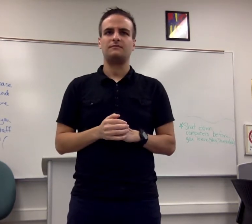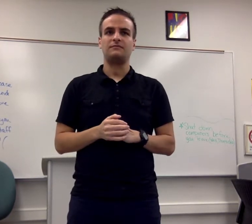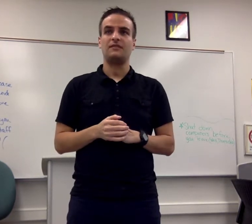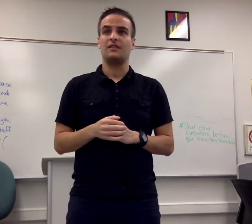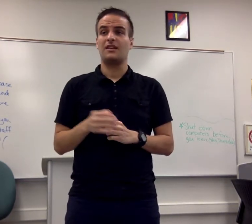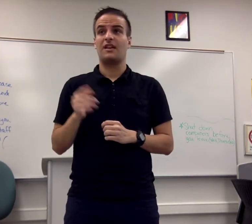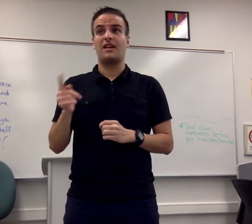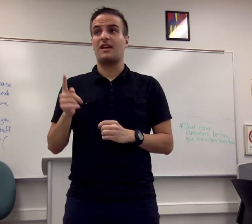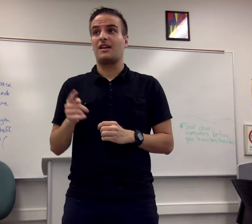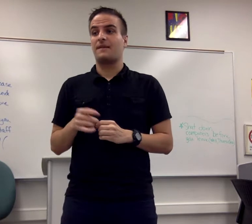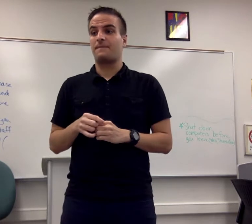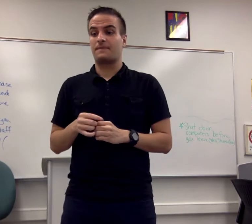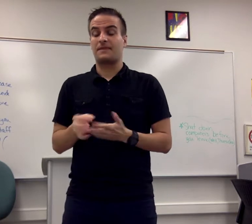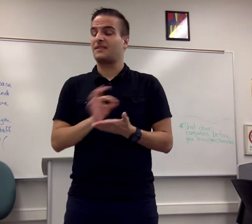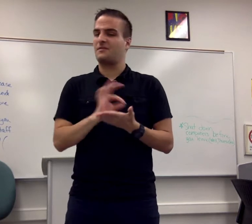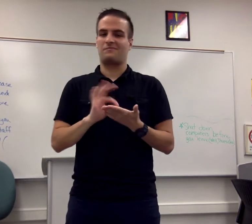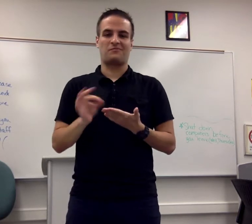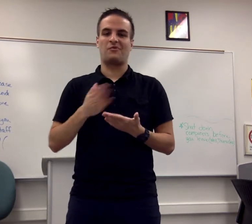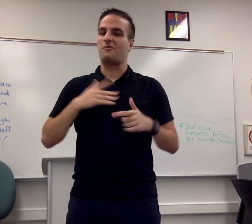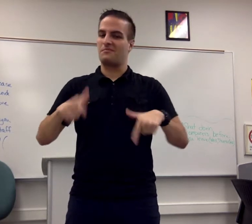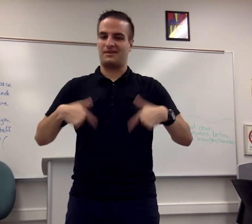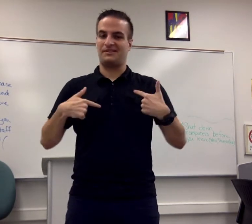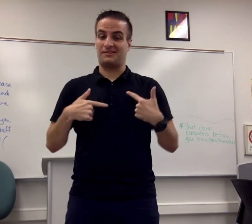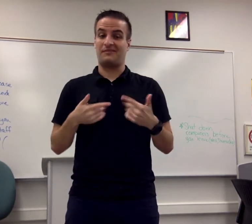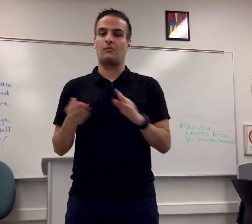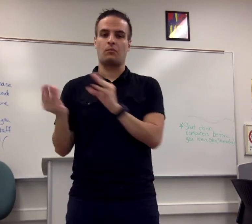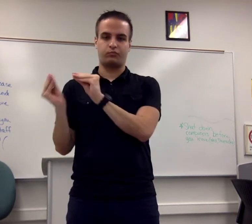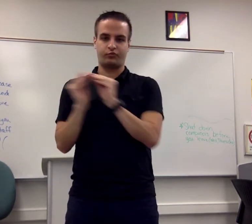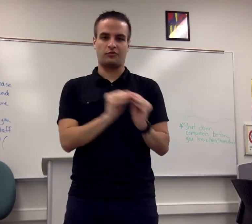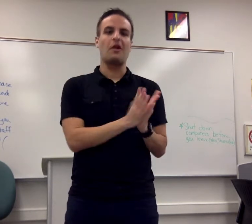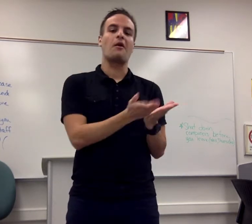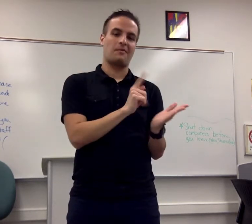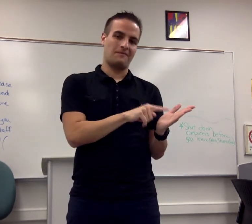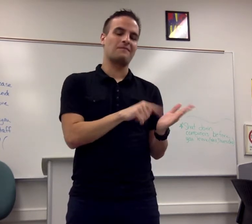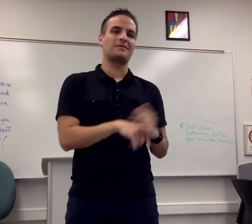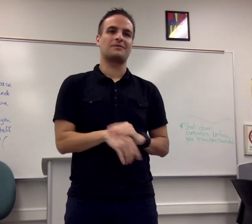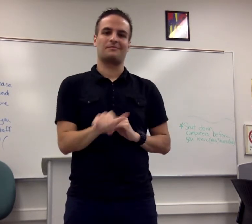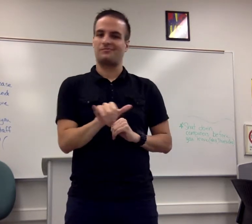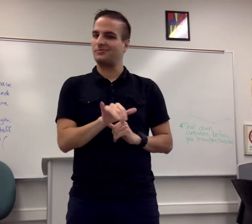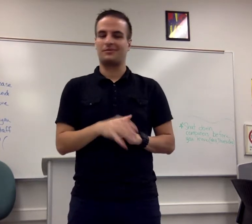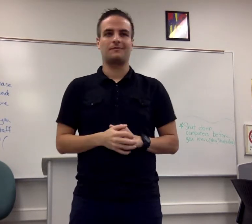my life in this book here, and that was very interesting. I had a big lunch.